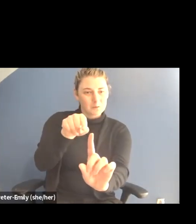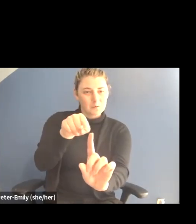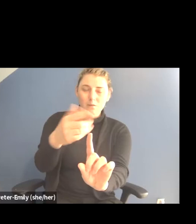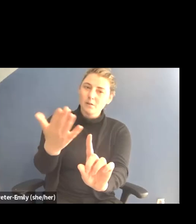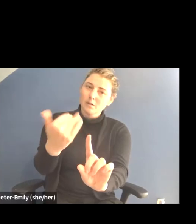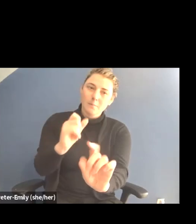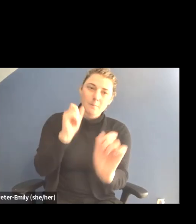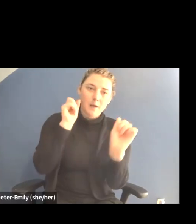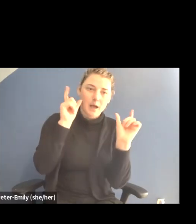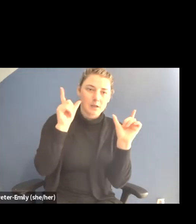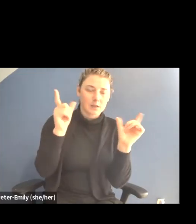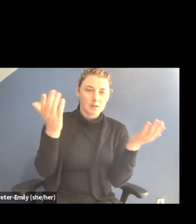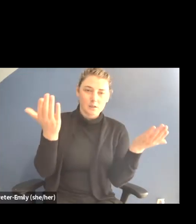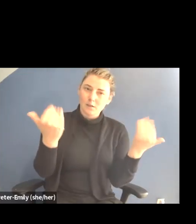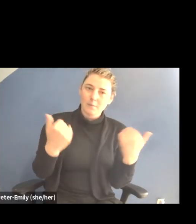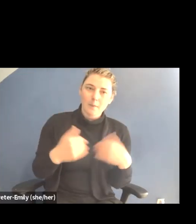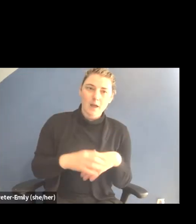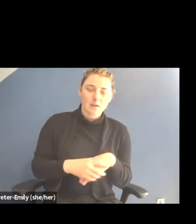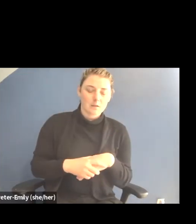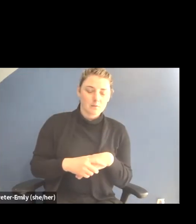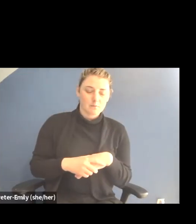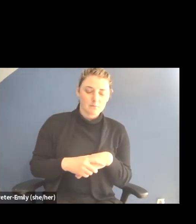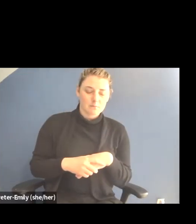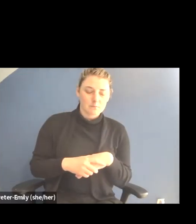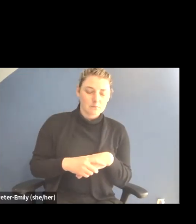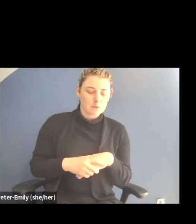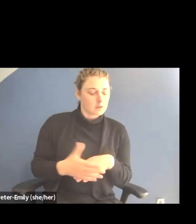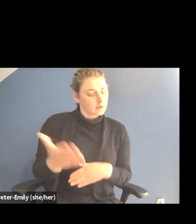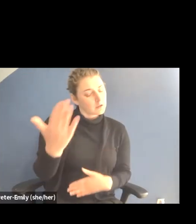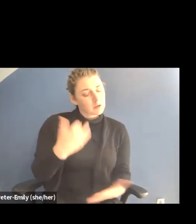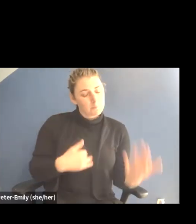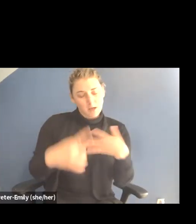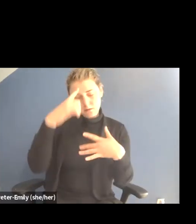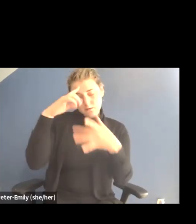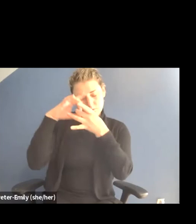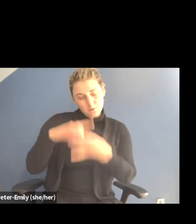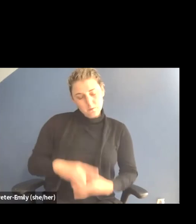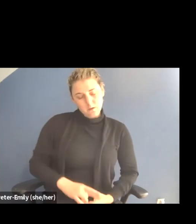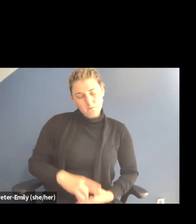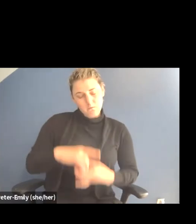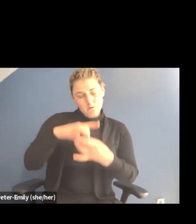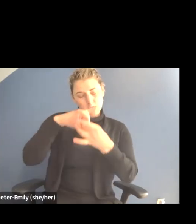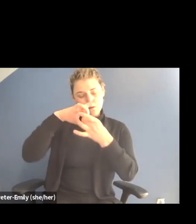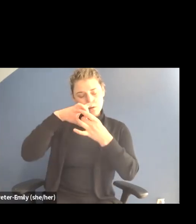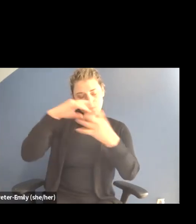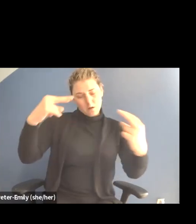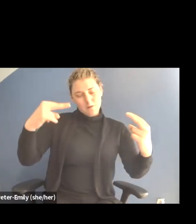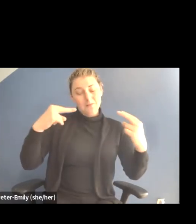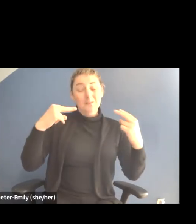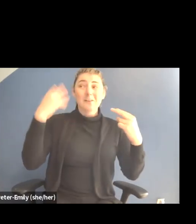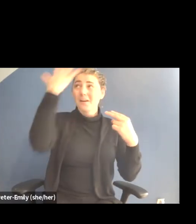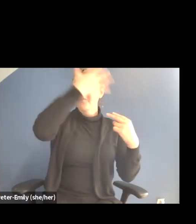back, come back, come back to yourself. Look at your